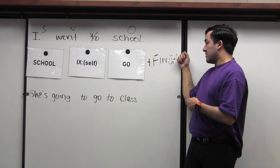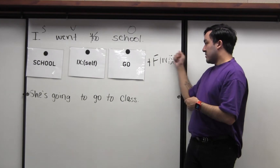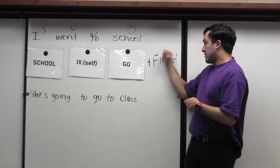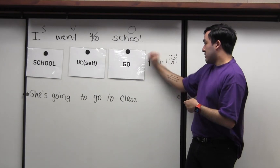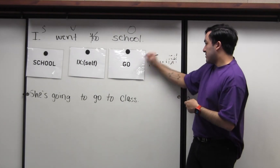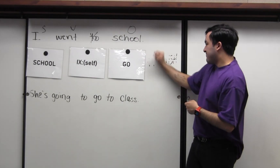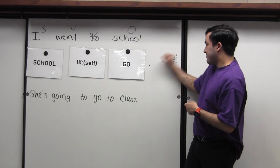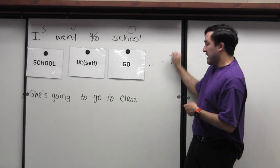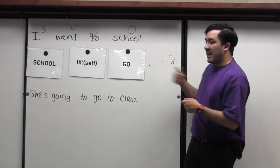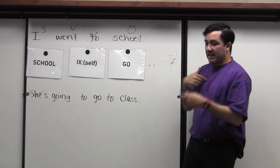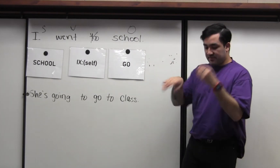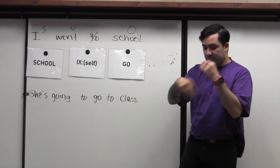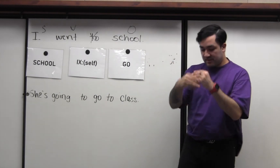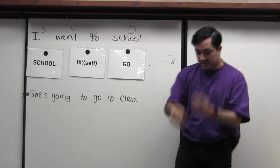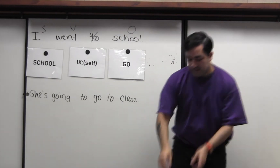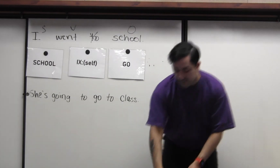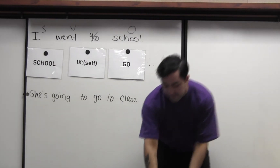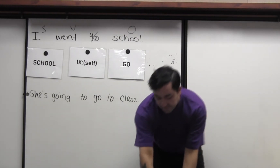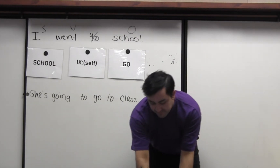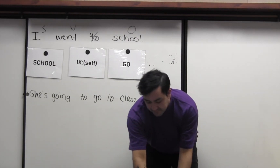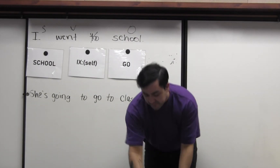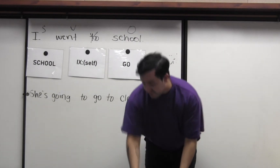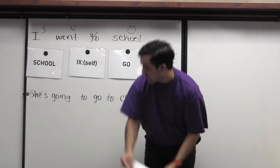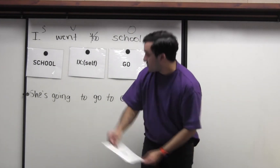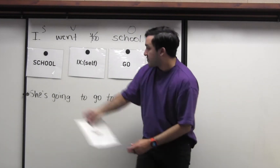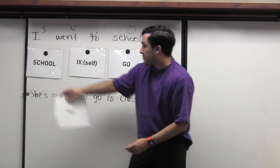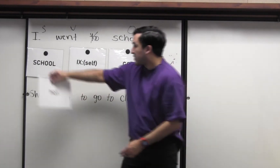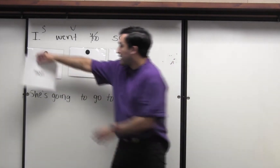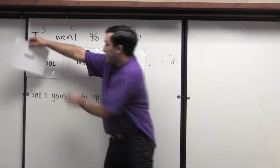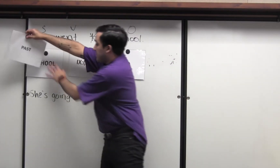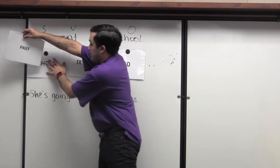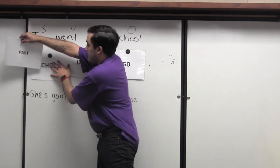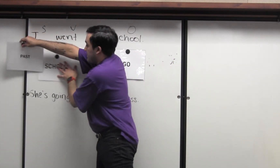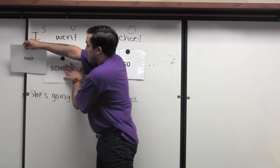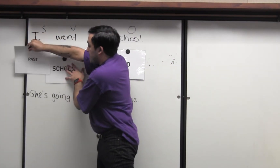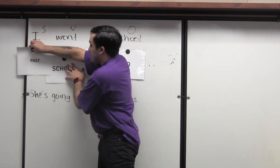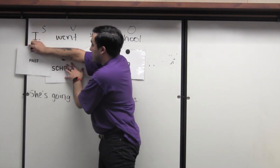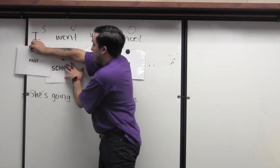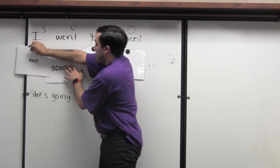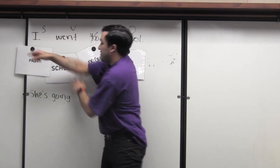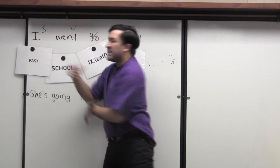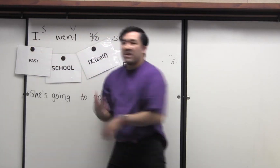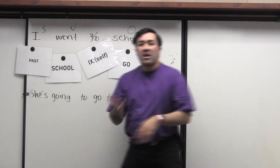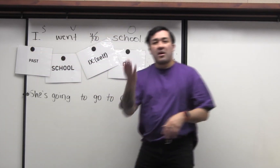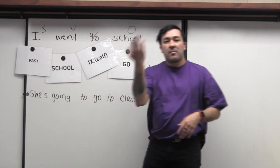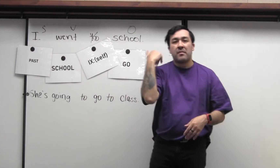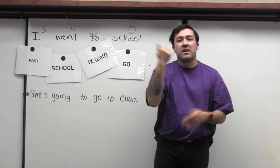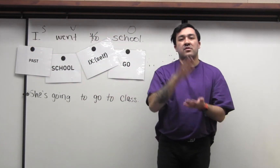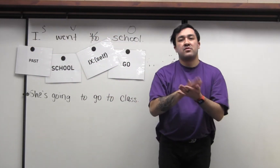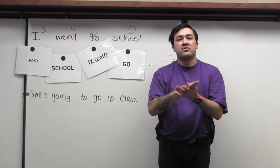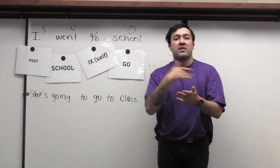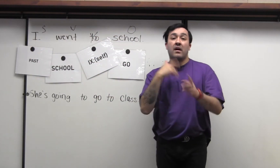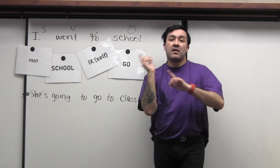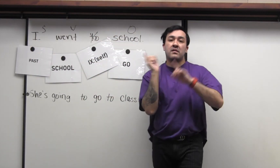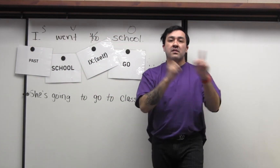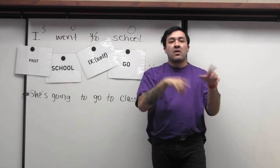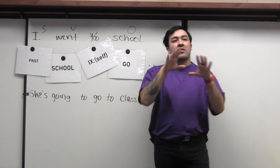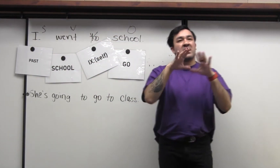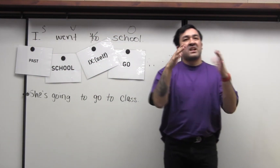of time, you're not going to want this sign plus finish. You're going to have to use the past tense marker because that sets